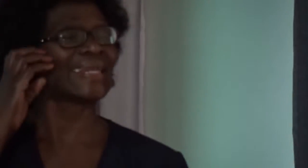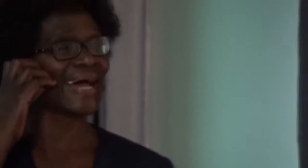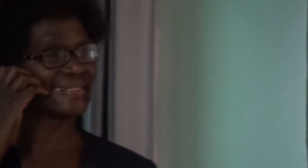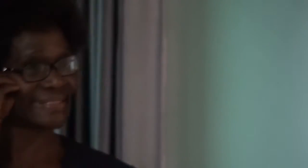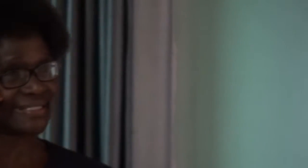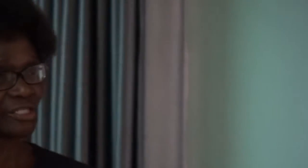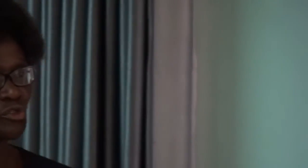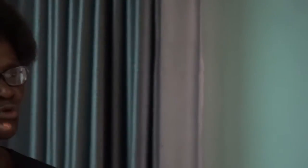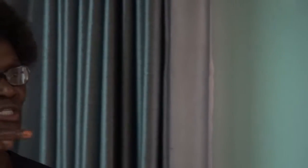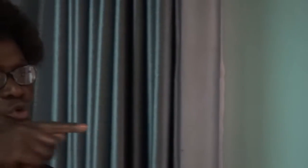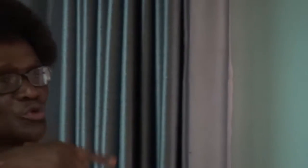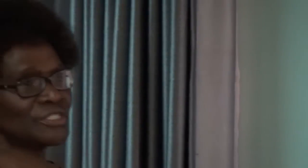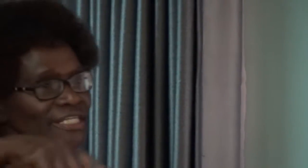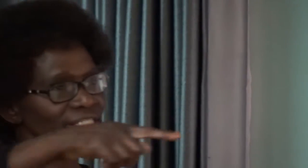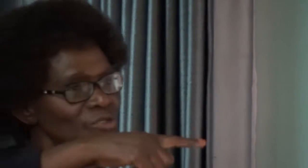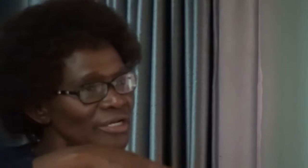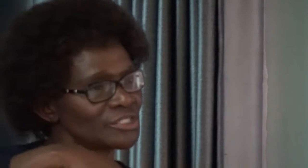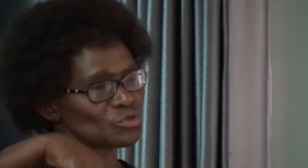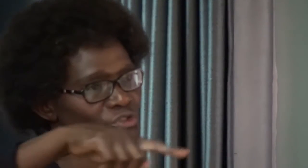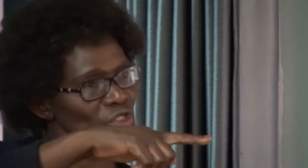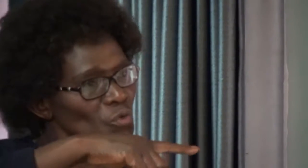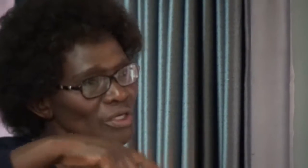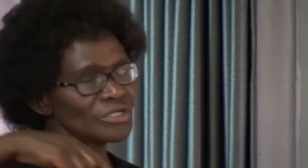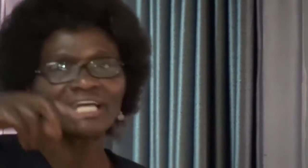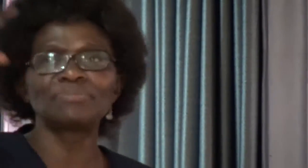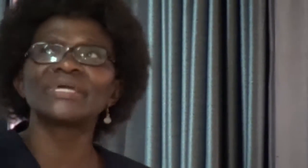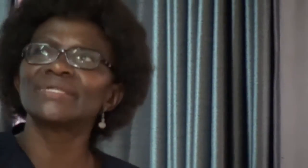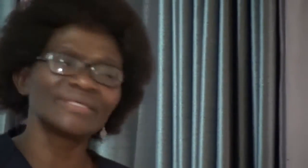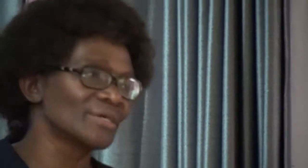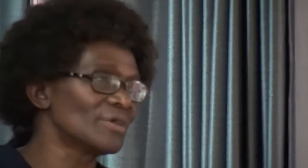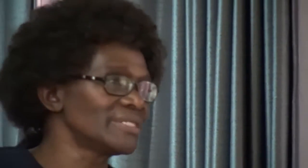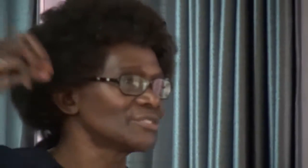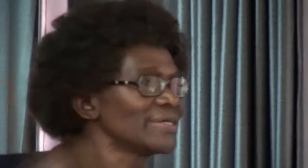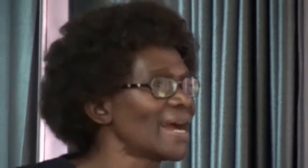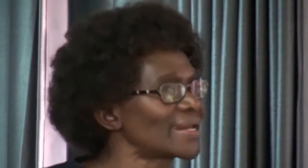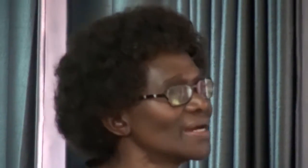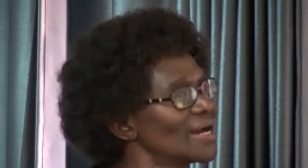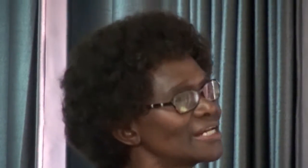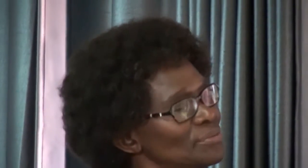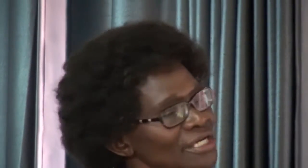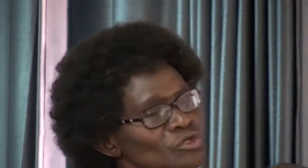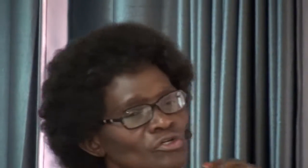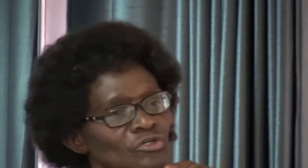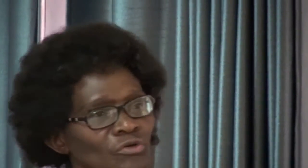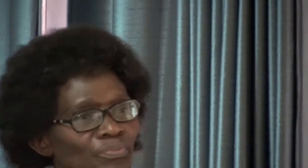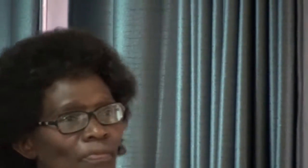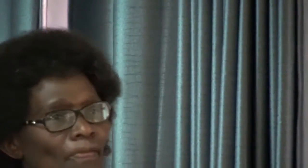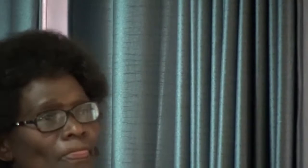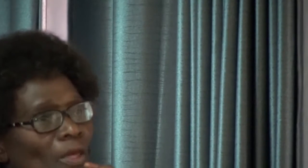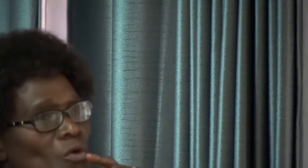be aligned to the school's needs, the 20 schools. We will not just pick anything, oh, this or that, and bring,